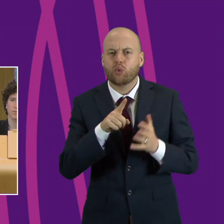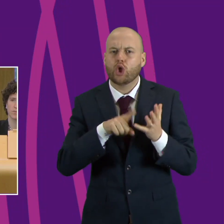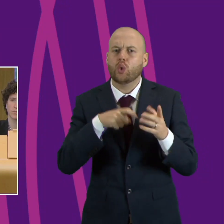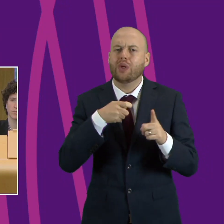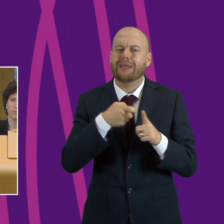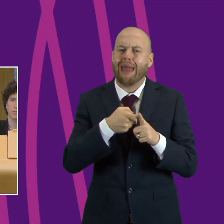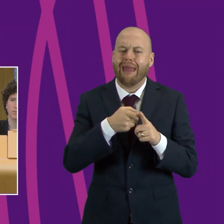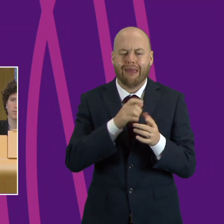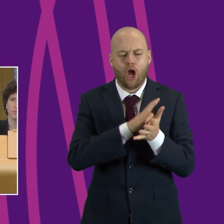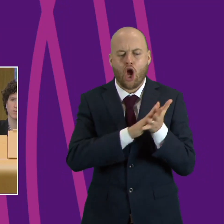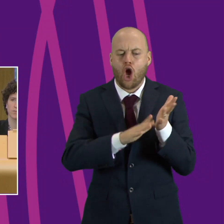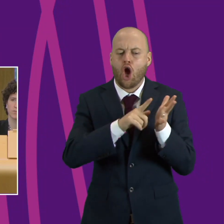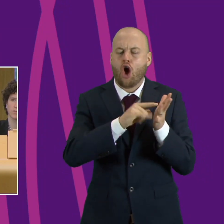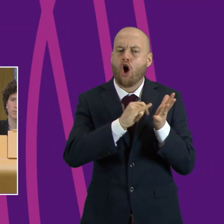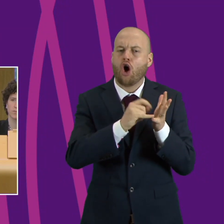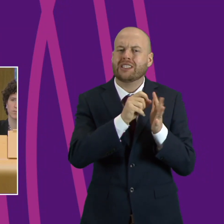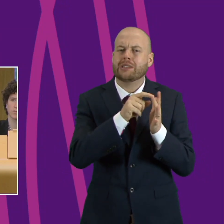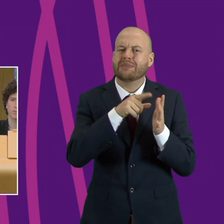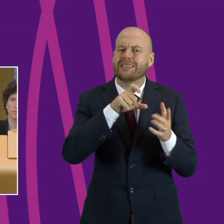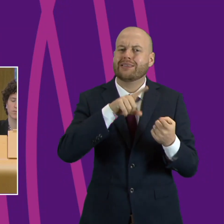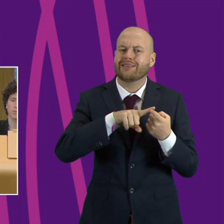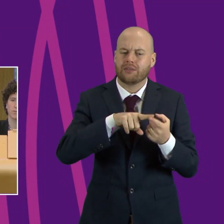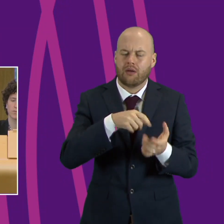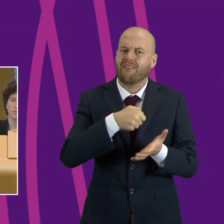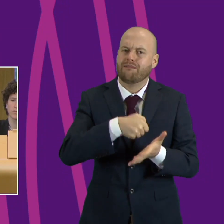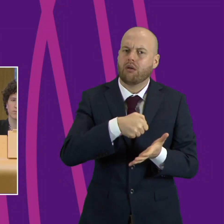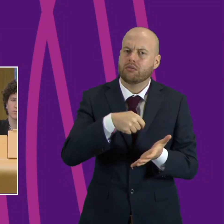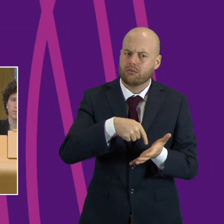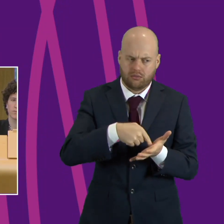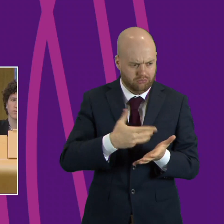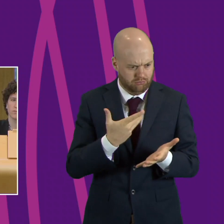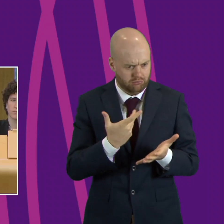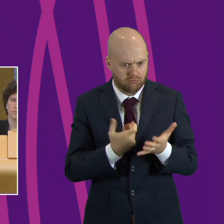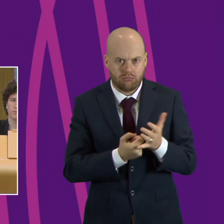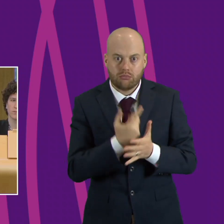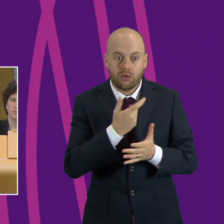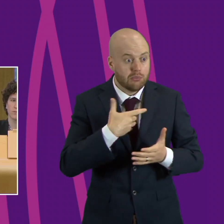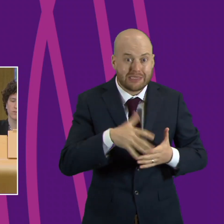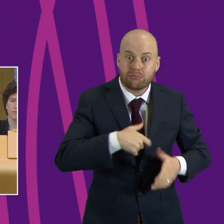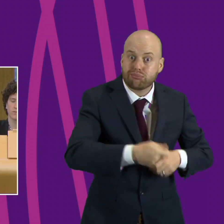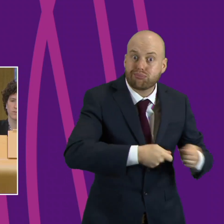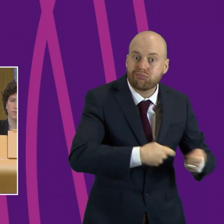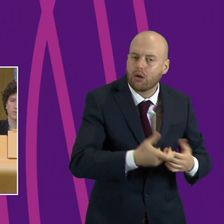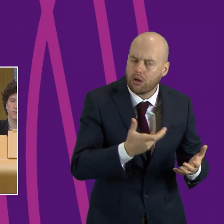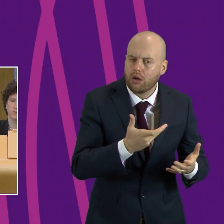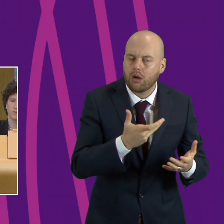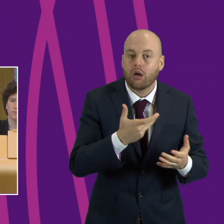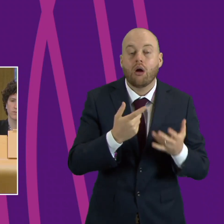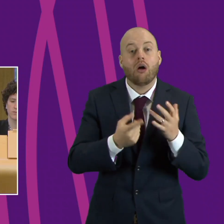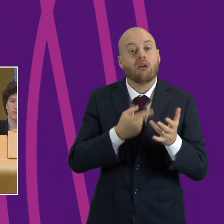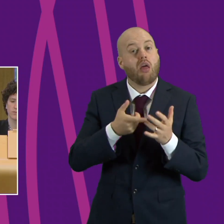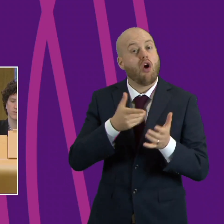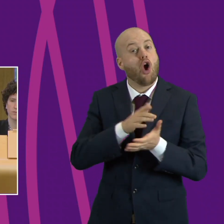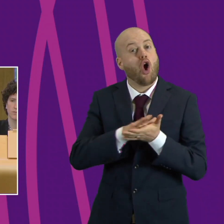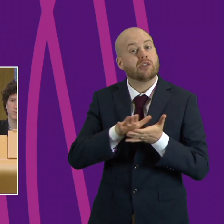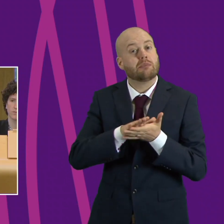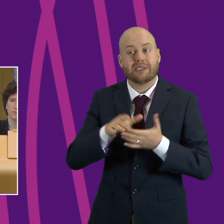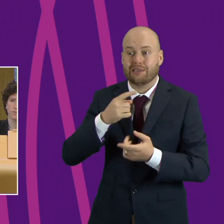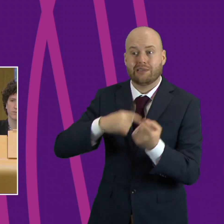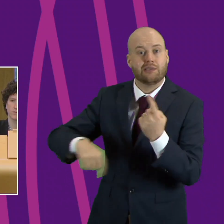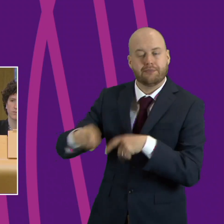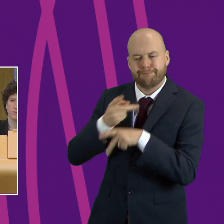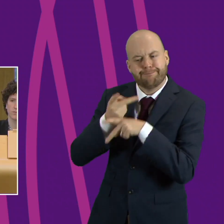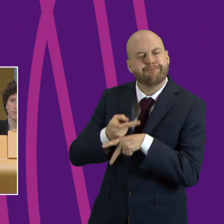of the financial challenges faced by the hospices in Scotland, including in St Andrews and Airdrie in my own